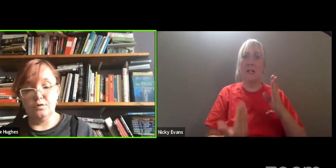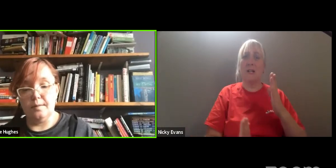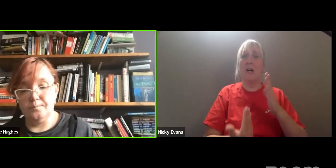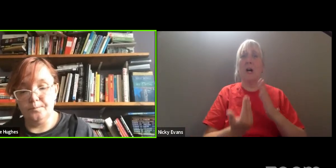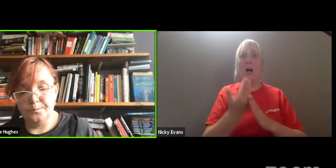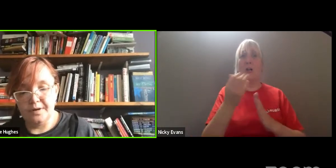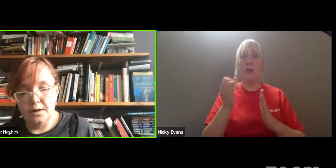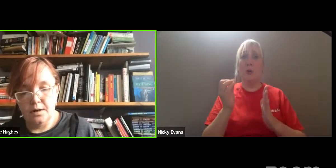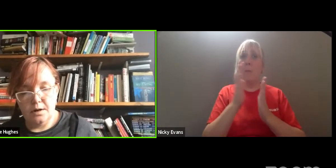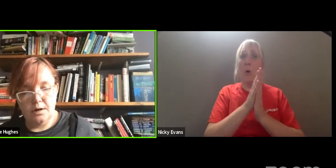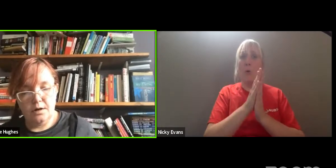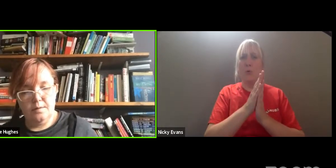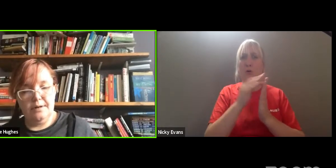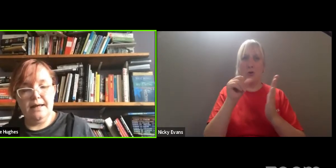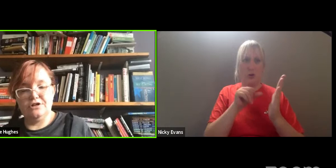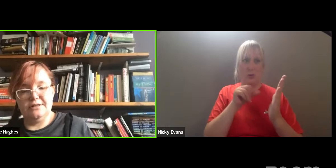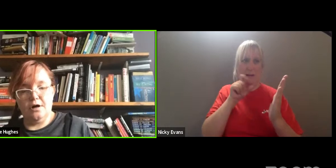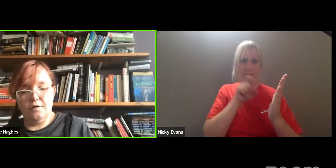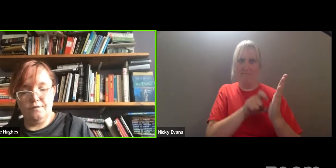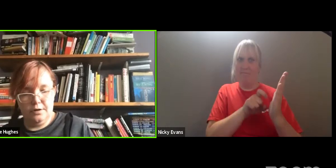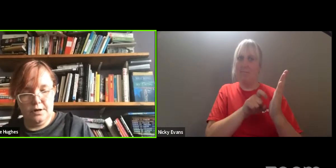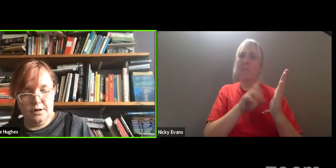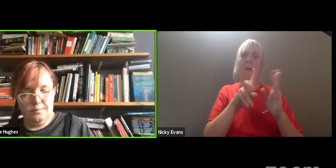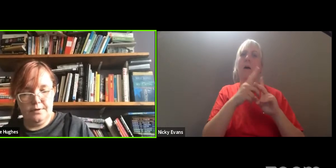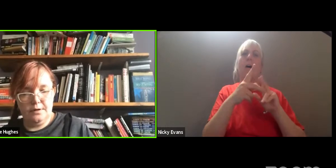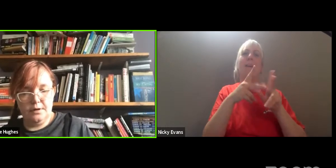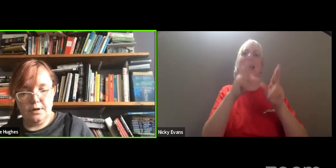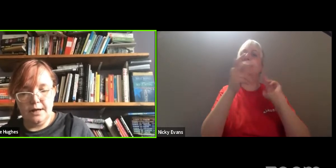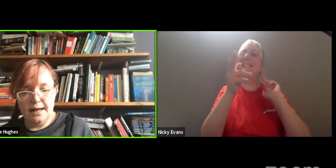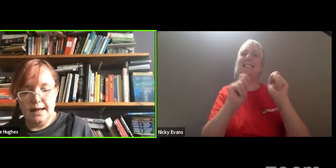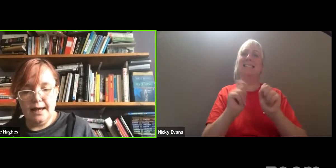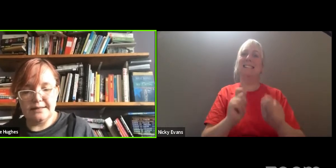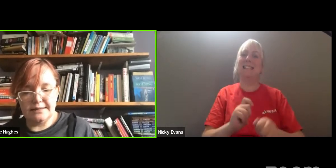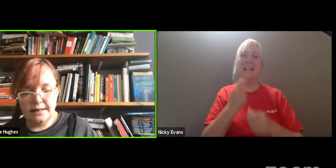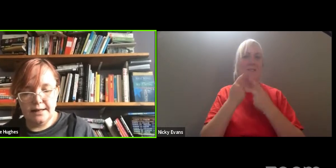for an old one. It's just awful.